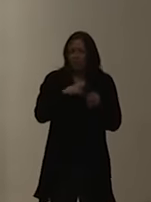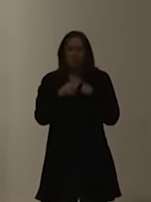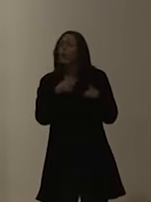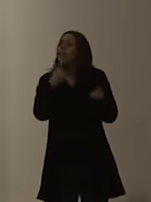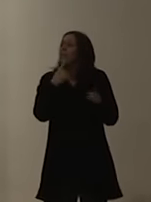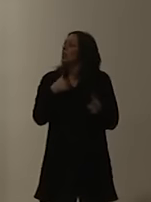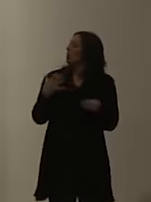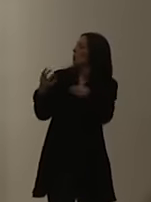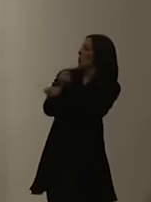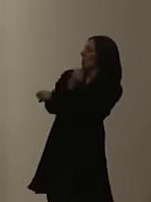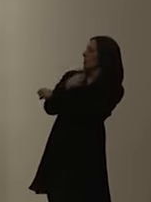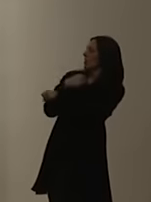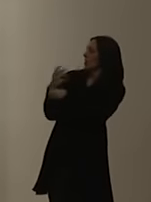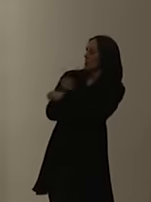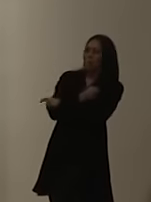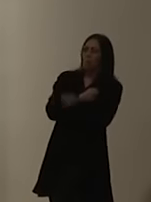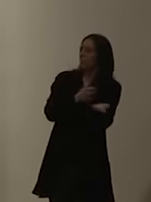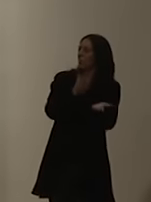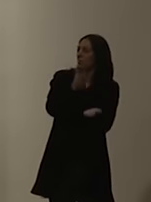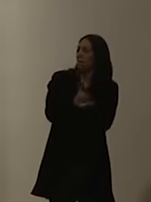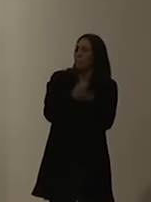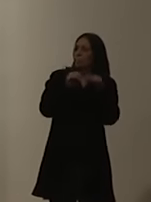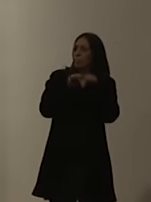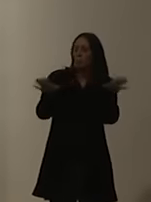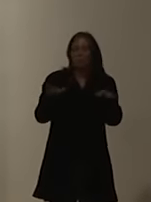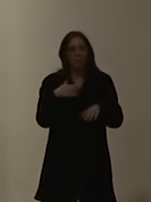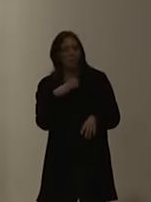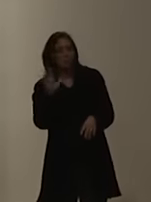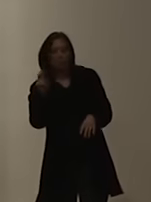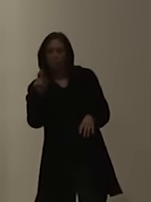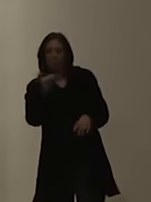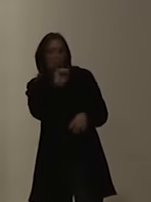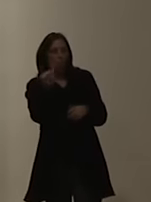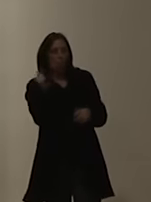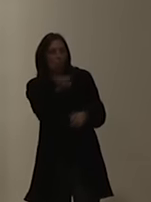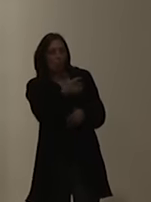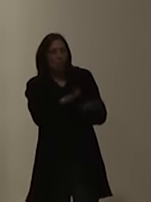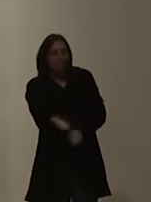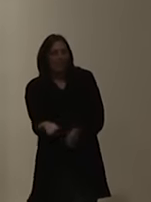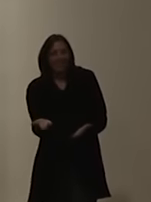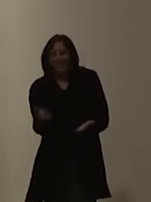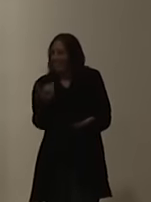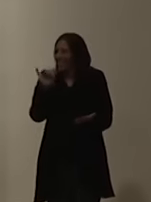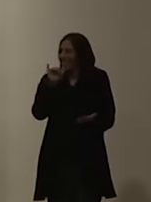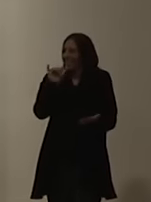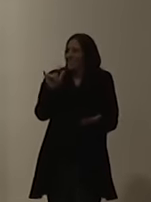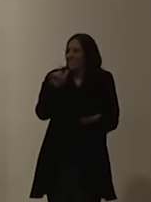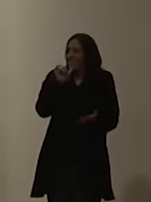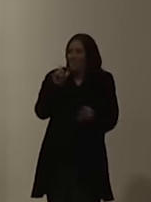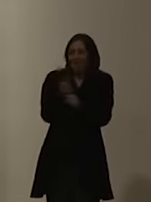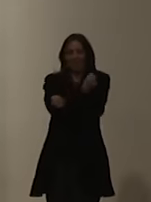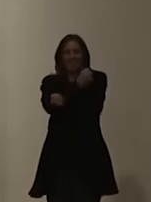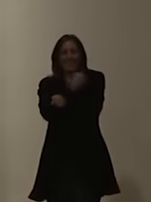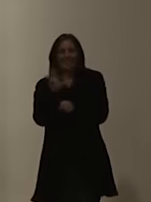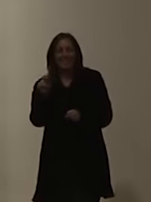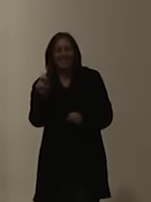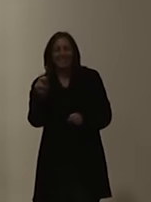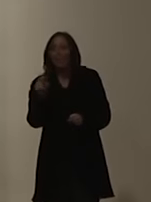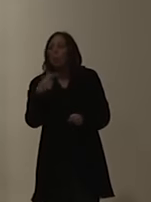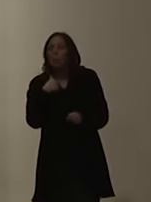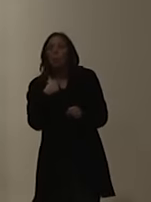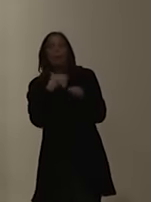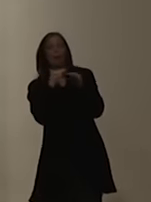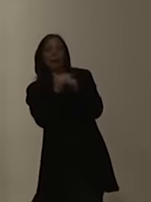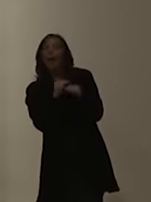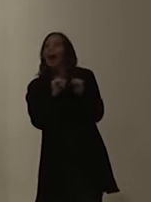them. I'm saying, wait, we can't say we did good if everybody died. You know, just because we stopped it, it's two jobs